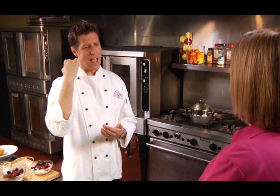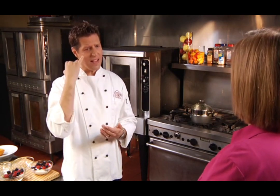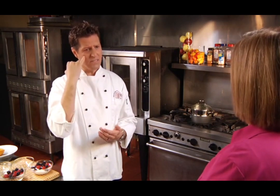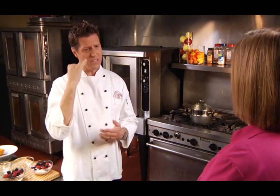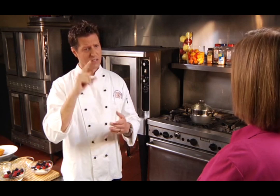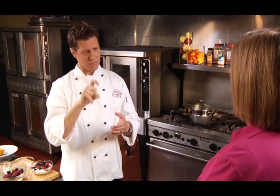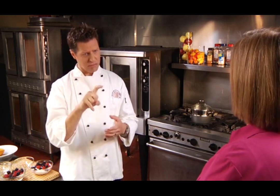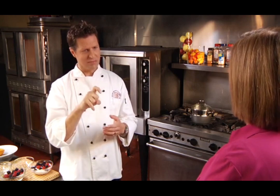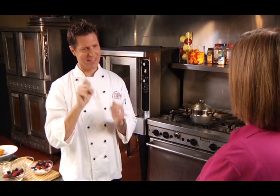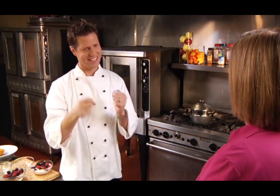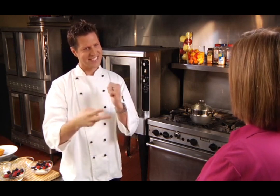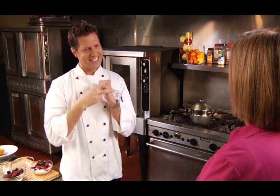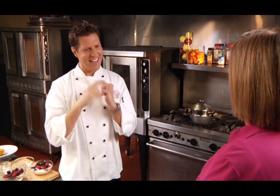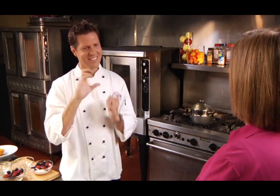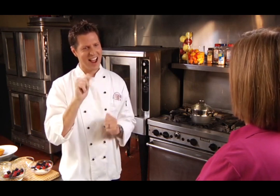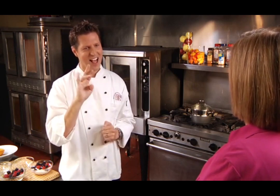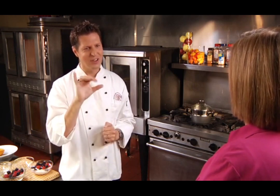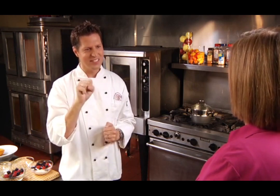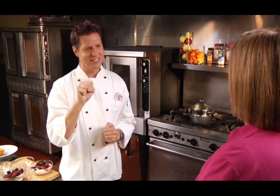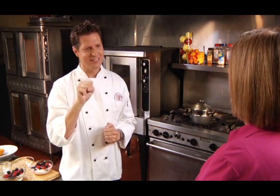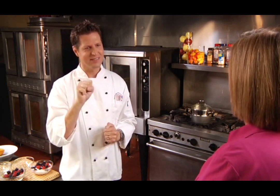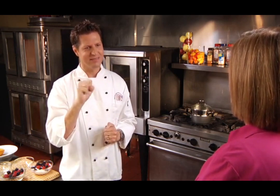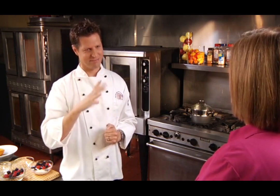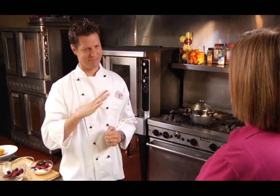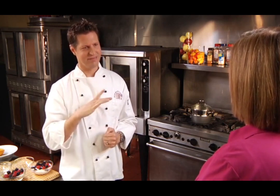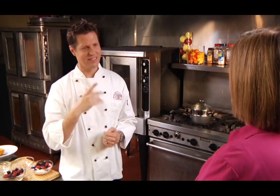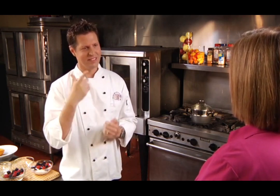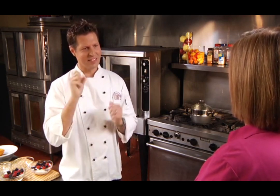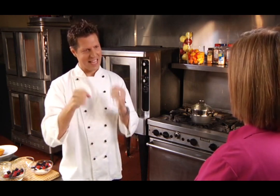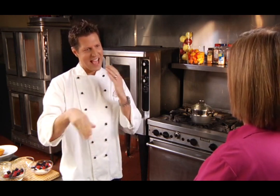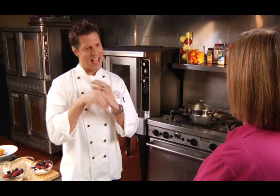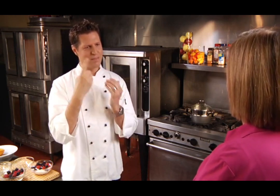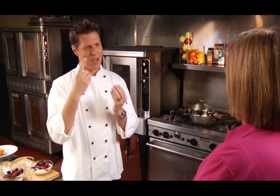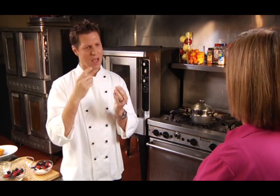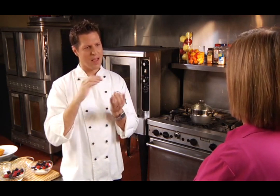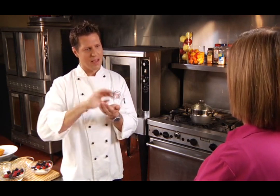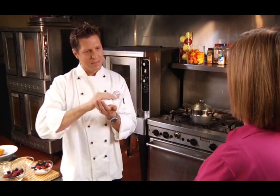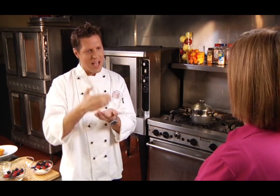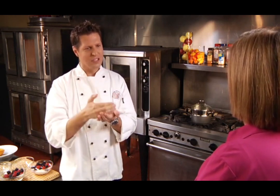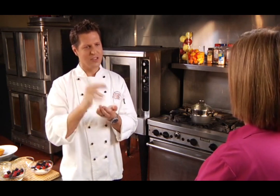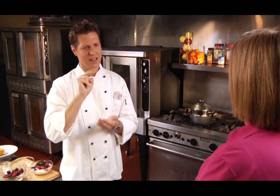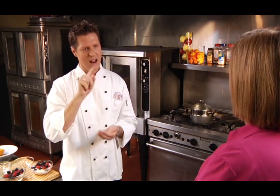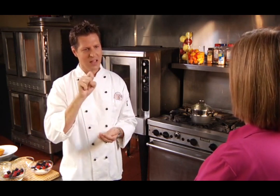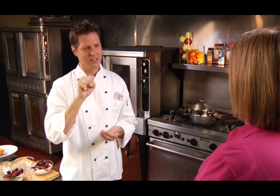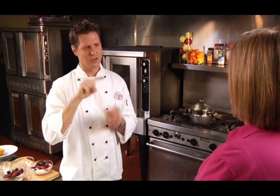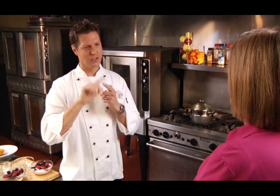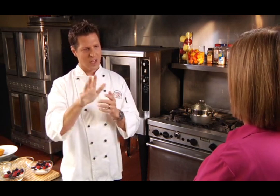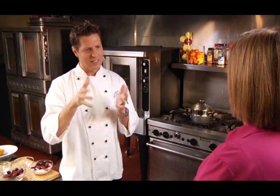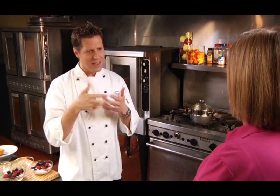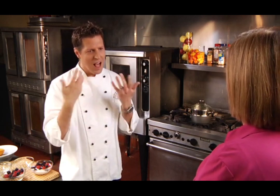it will help you save calories so that you can add a serving of nuts to your salad or vegetables.